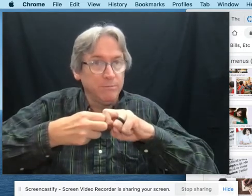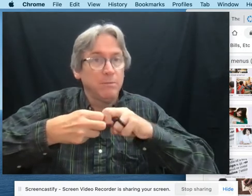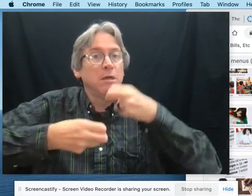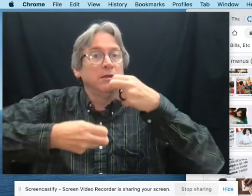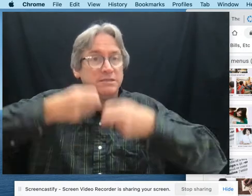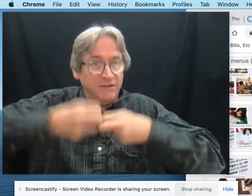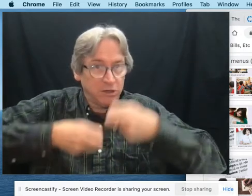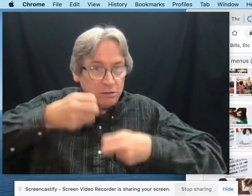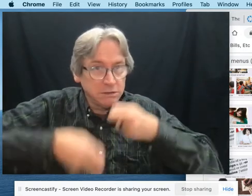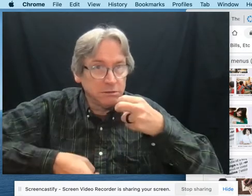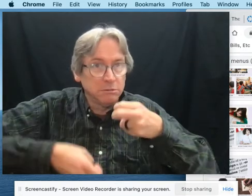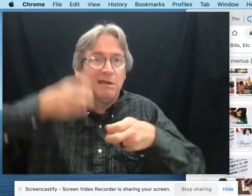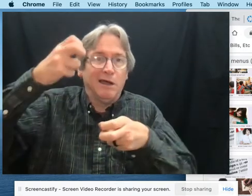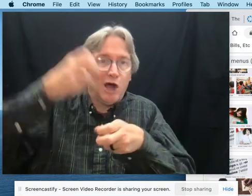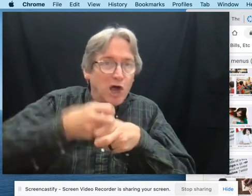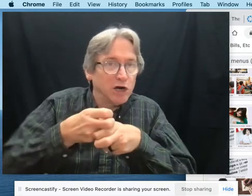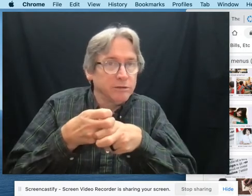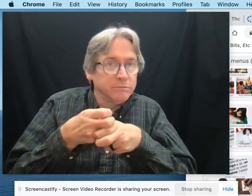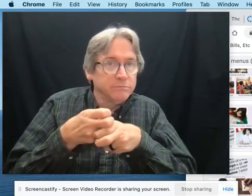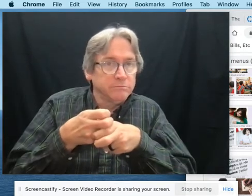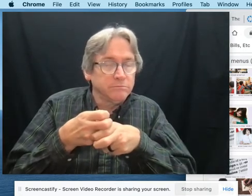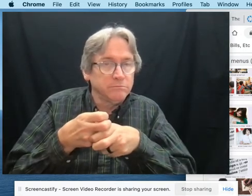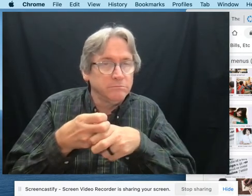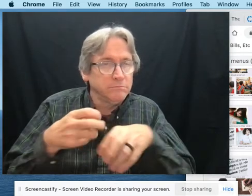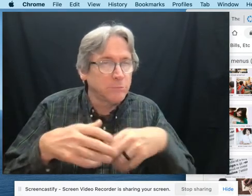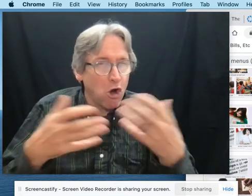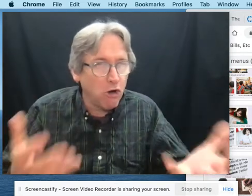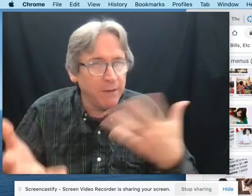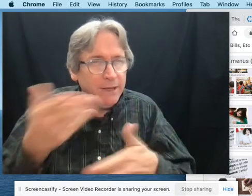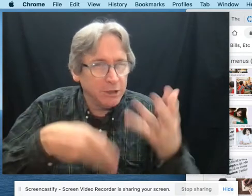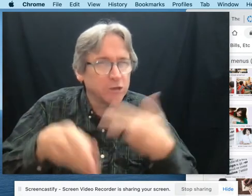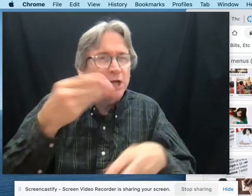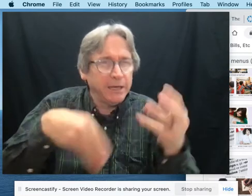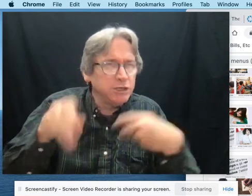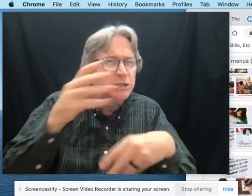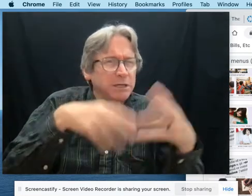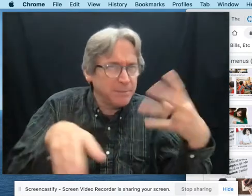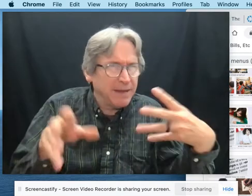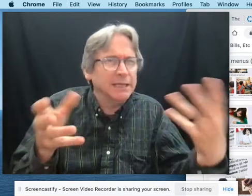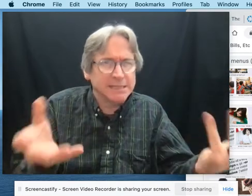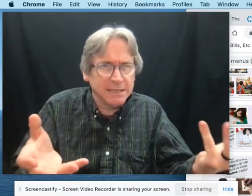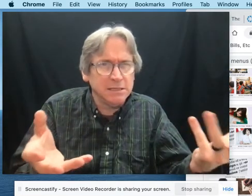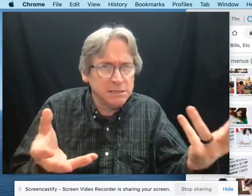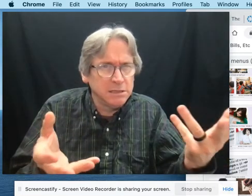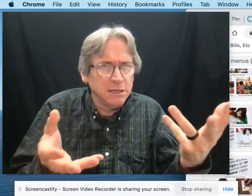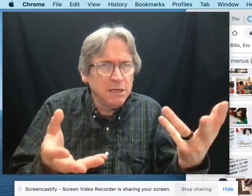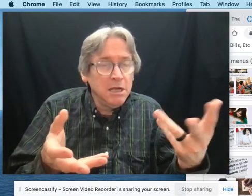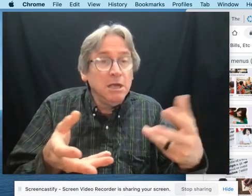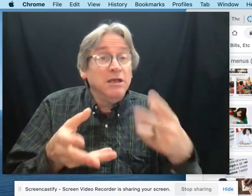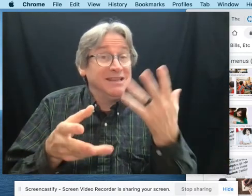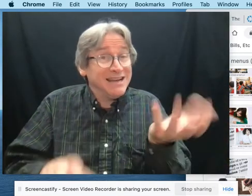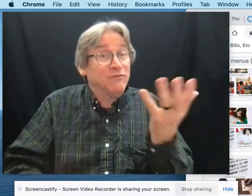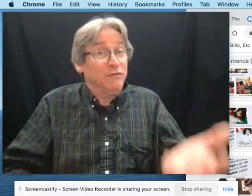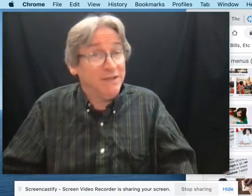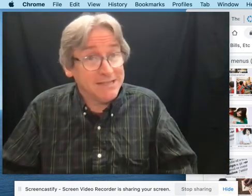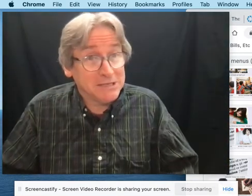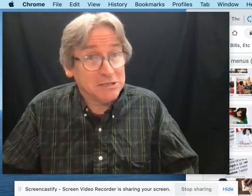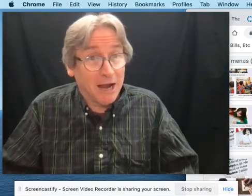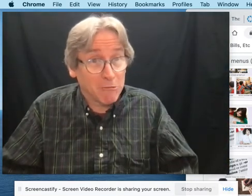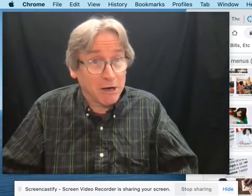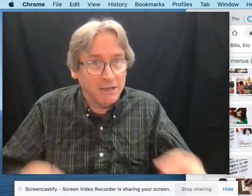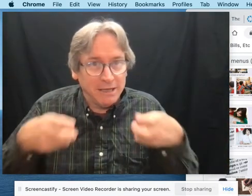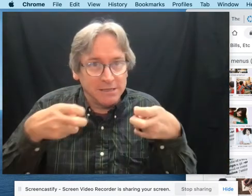problem, difficult, hard. All can be interchanged depending on the sentence. The sign for